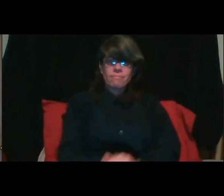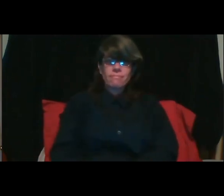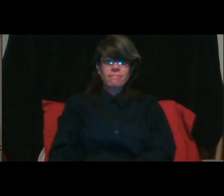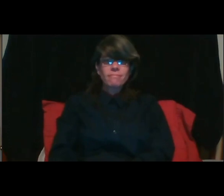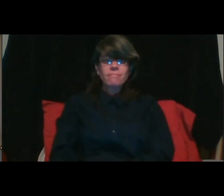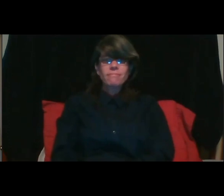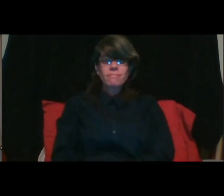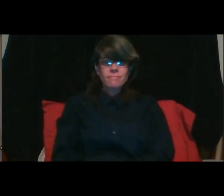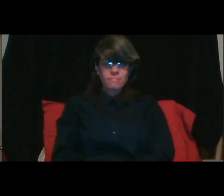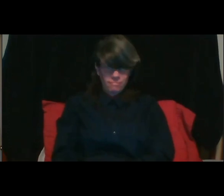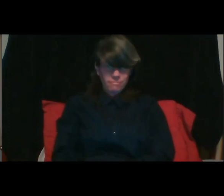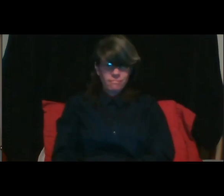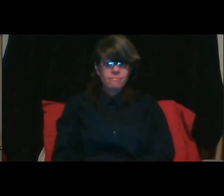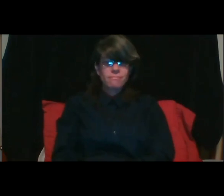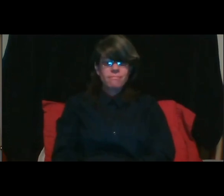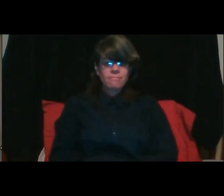Okay.